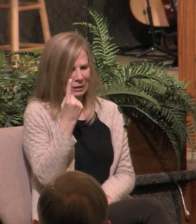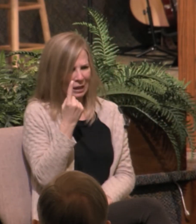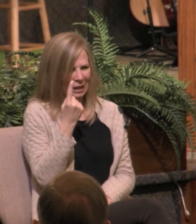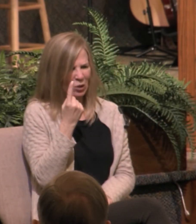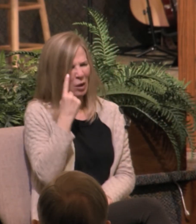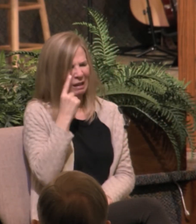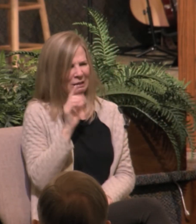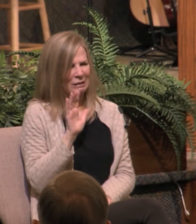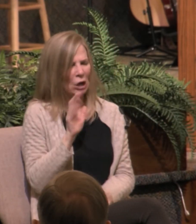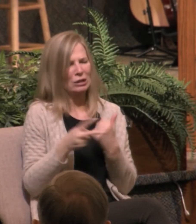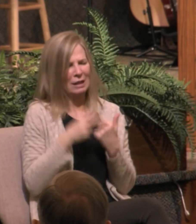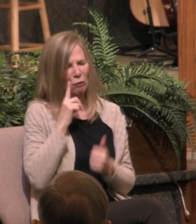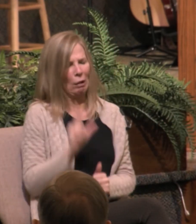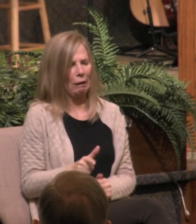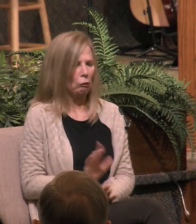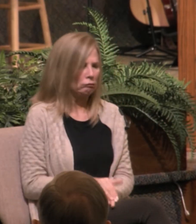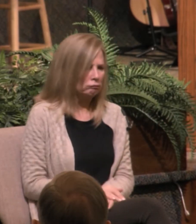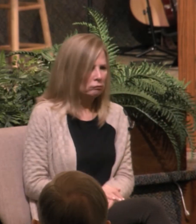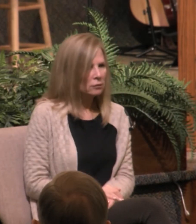one for later.